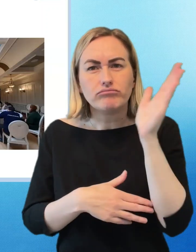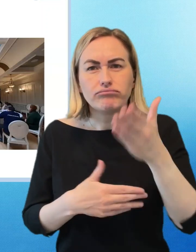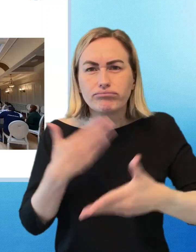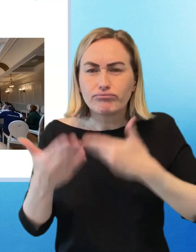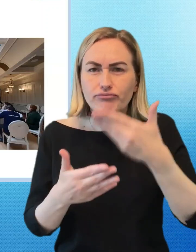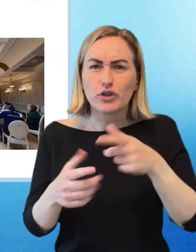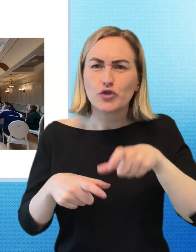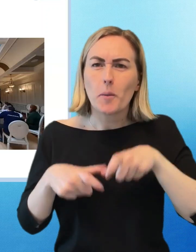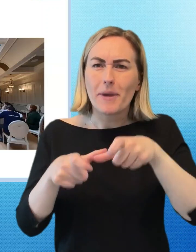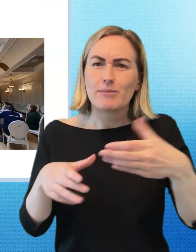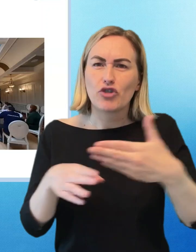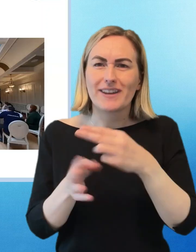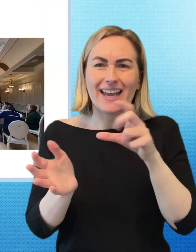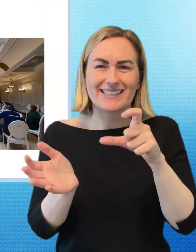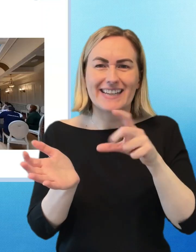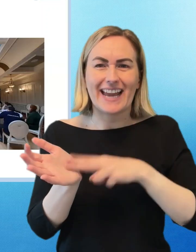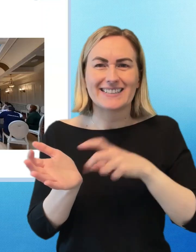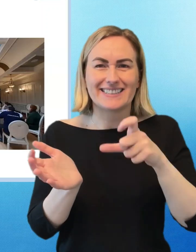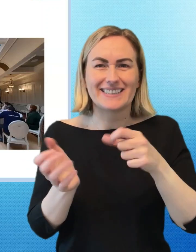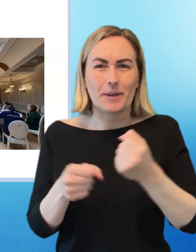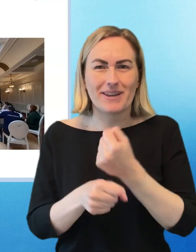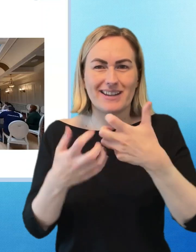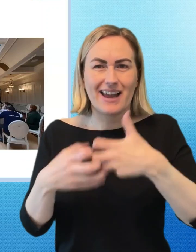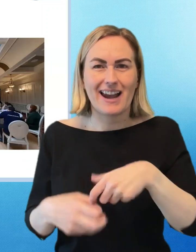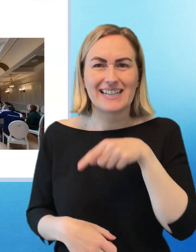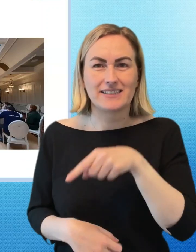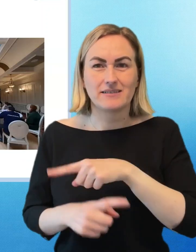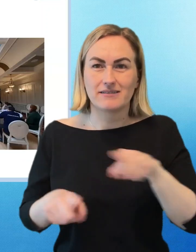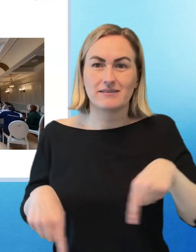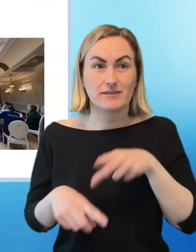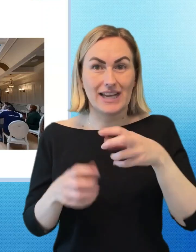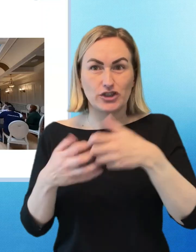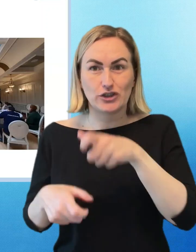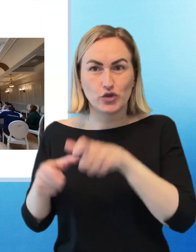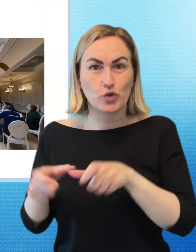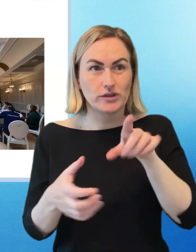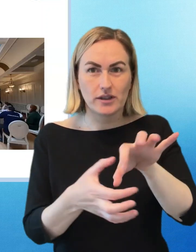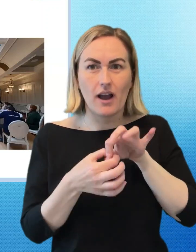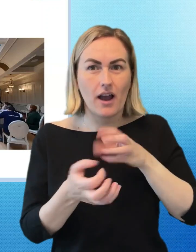practices in CNC machining, which was really relevant to our engineering students.